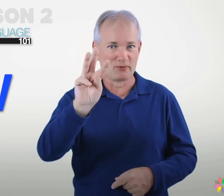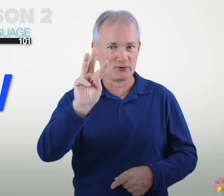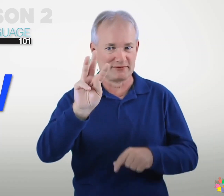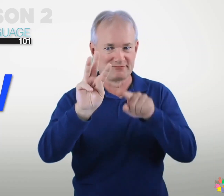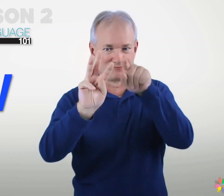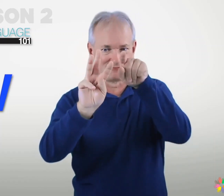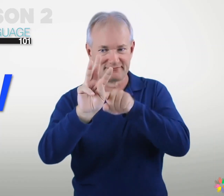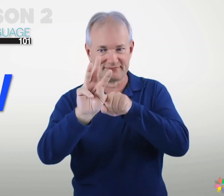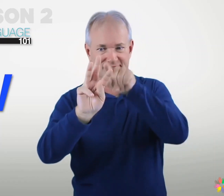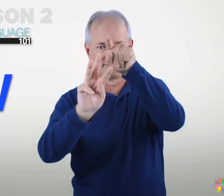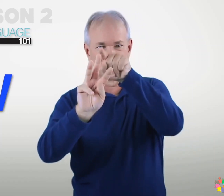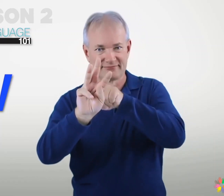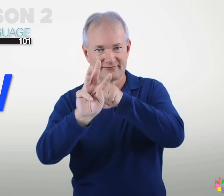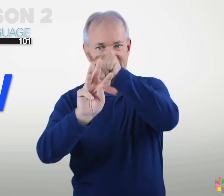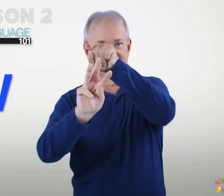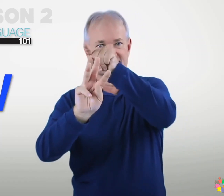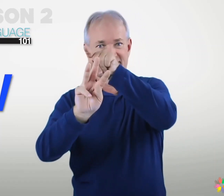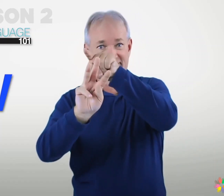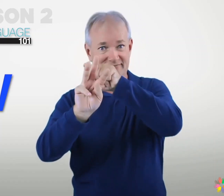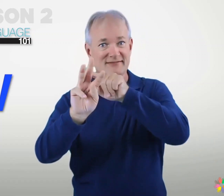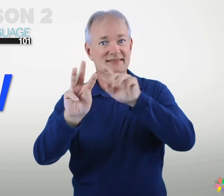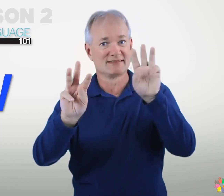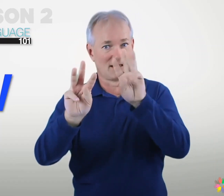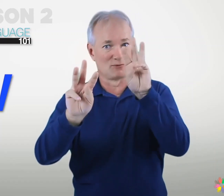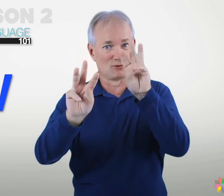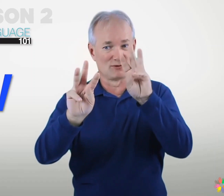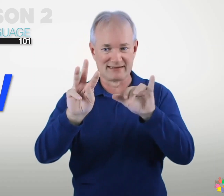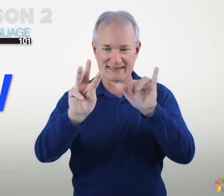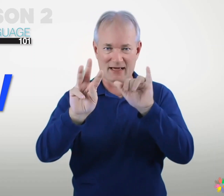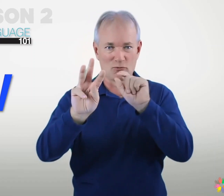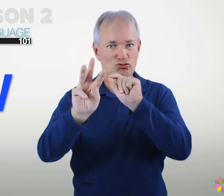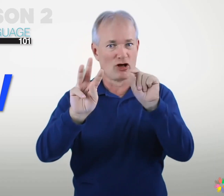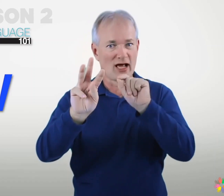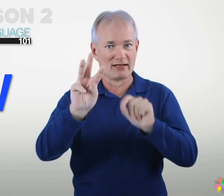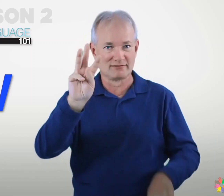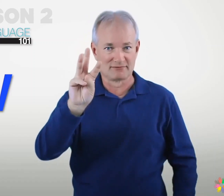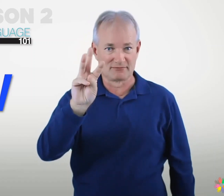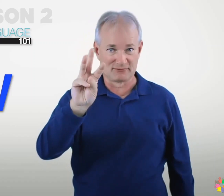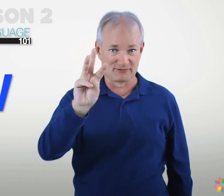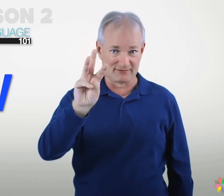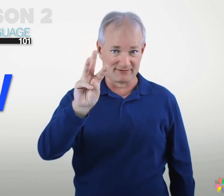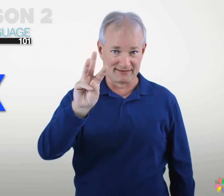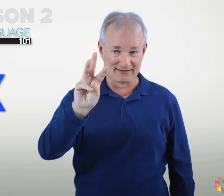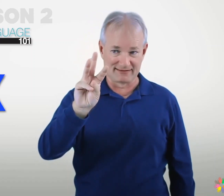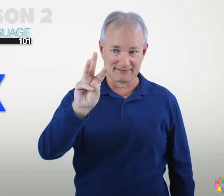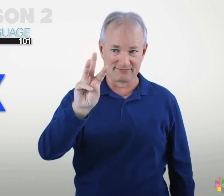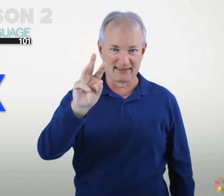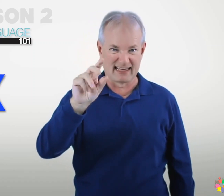And now we add another one, W. It looks just like how you write it. W.